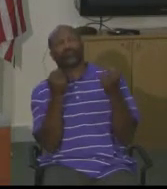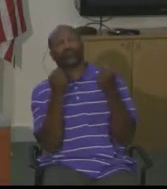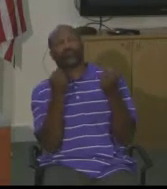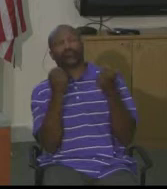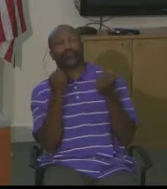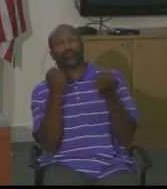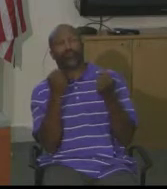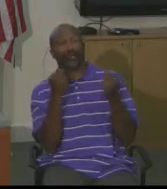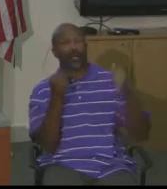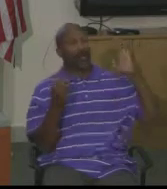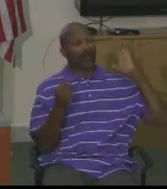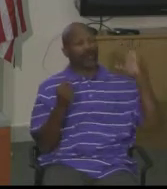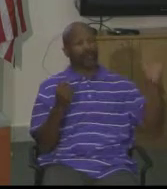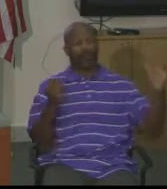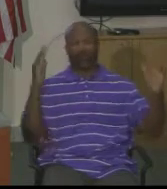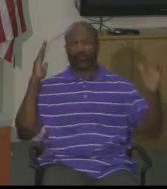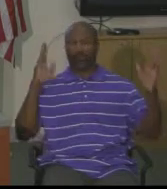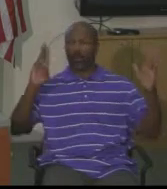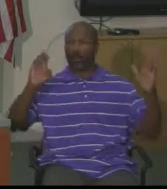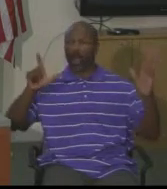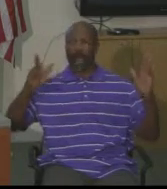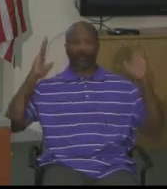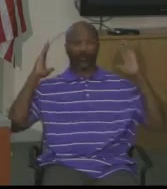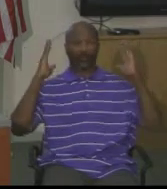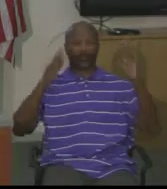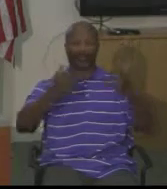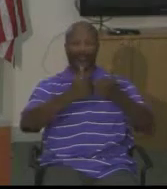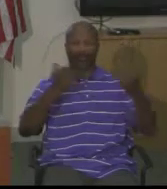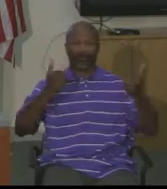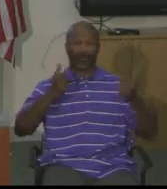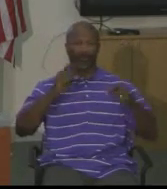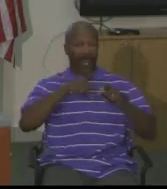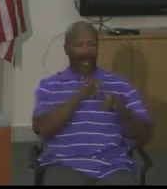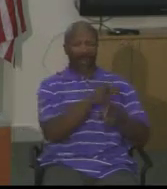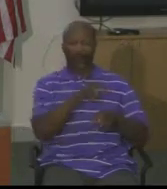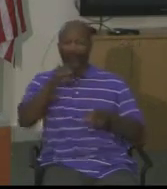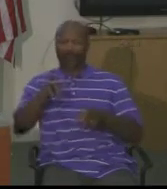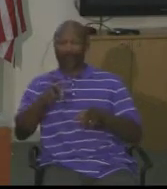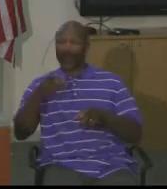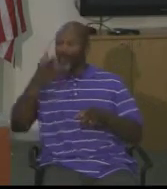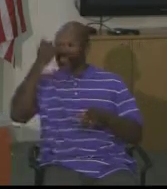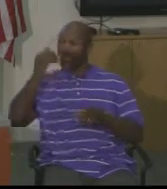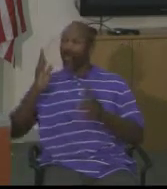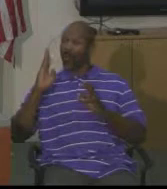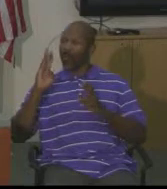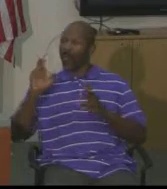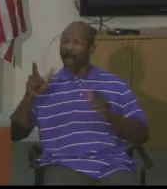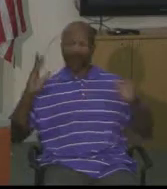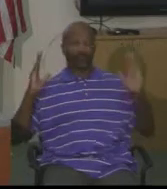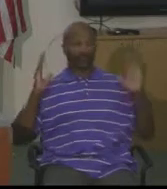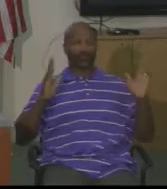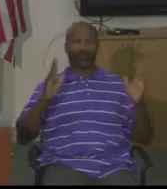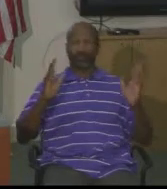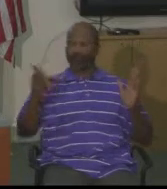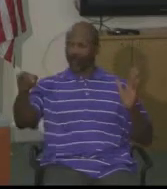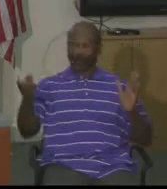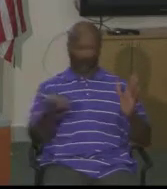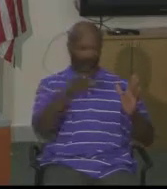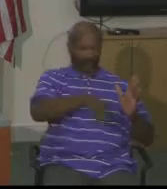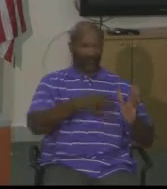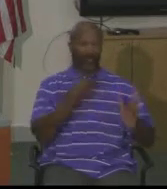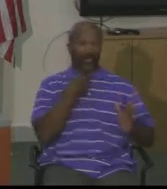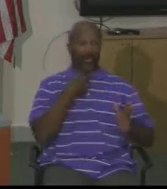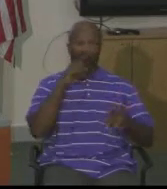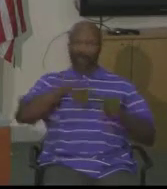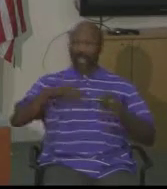wall on each lane and separate out the lanes so that you couldn't move from one lane to lane. So you pick the lane you're in and you're stuck in that lane. You